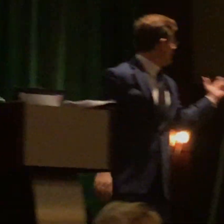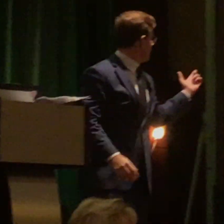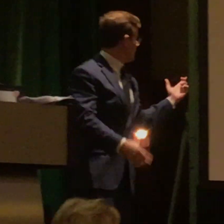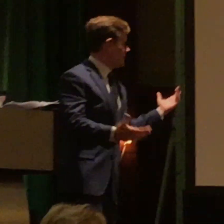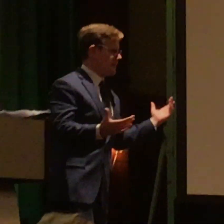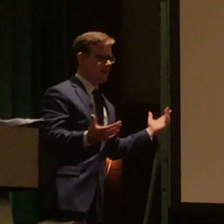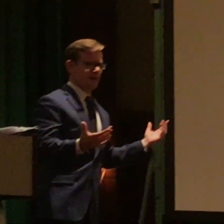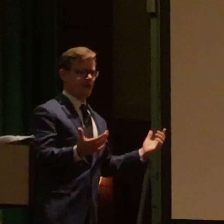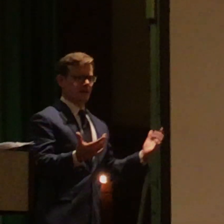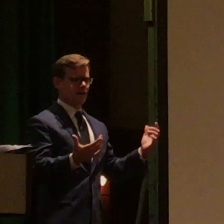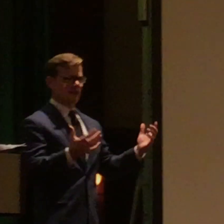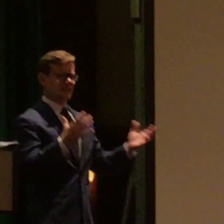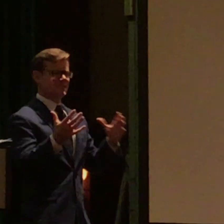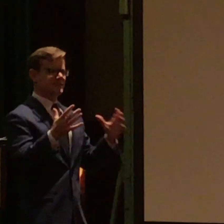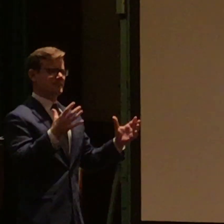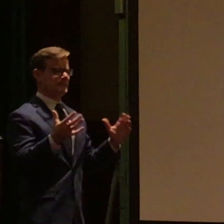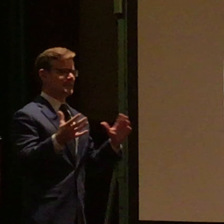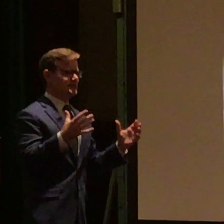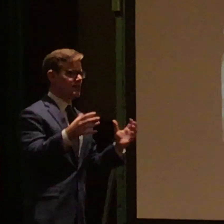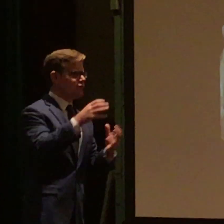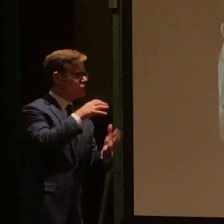So, let's think about this.